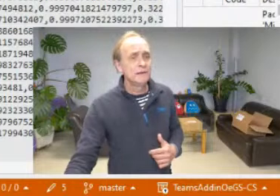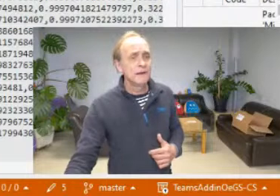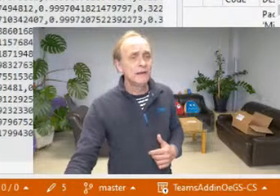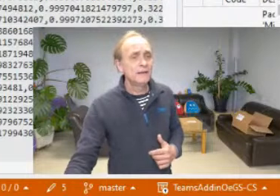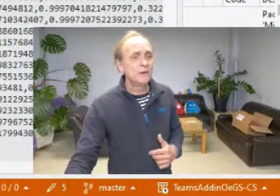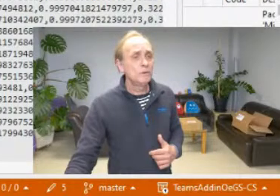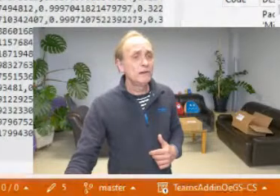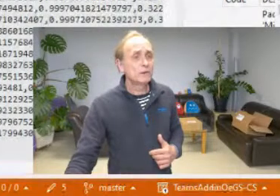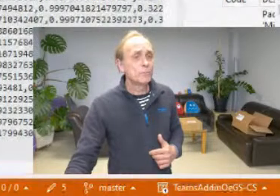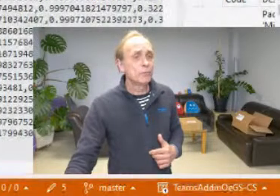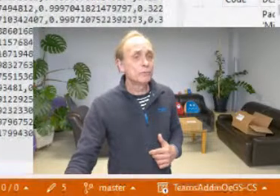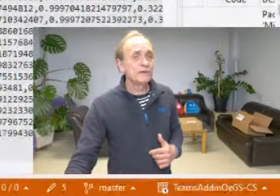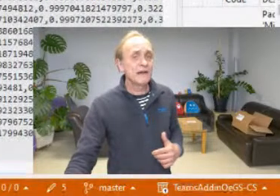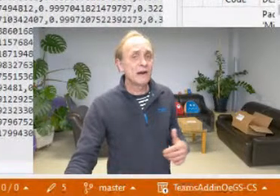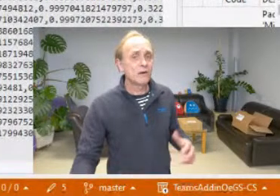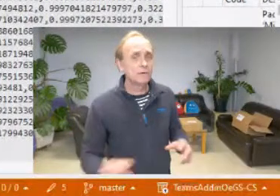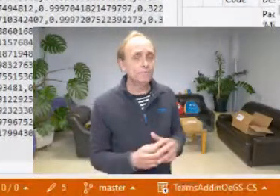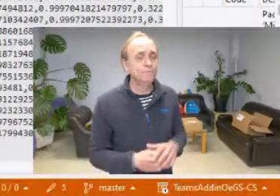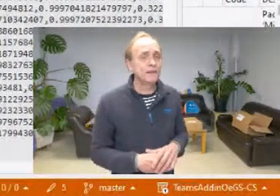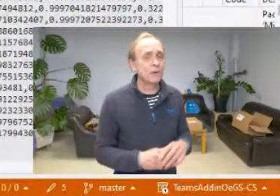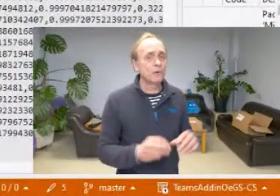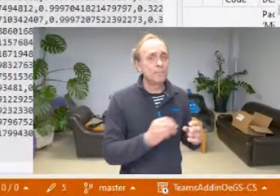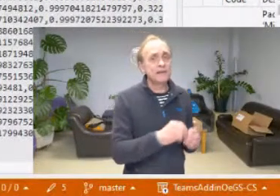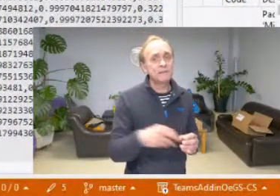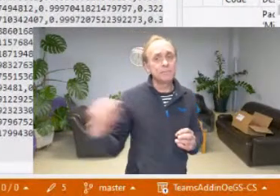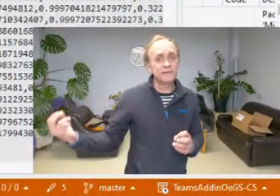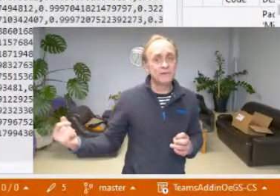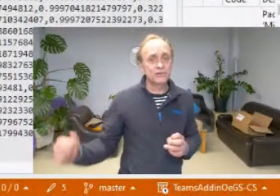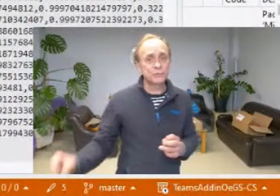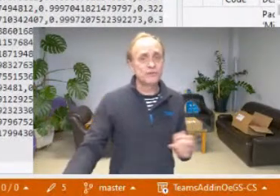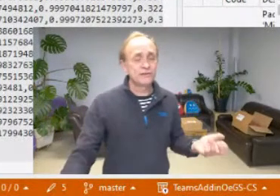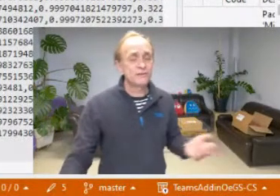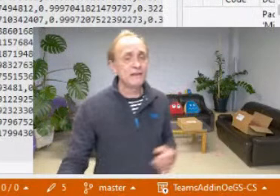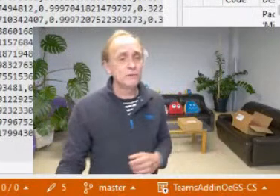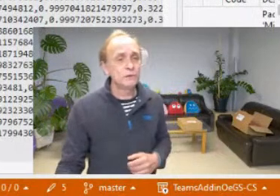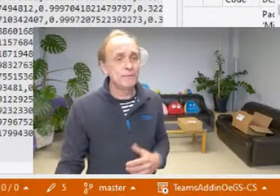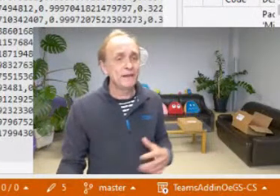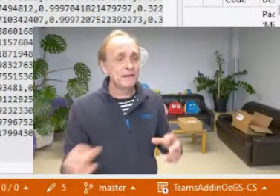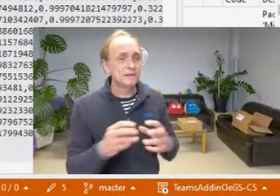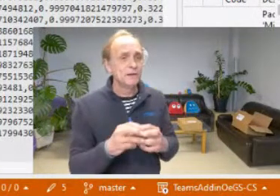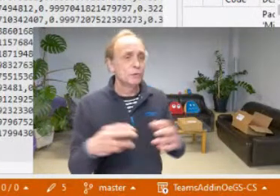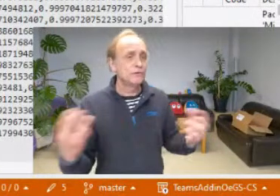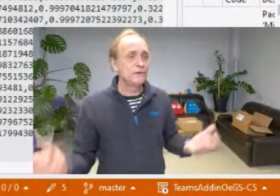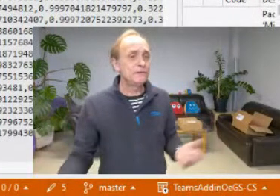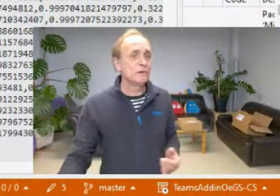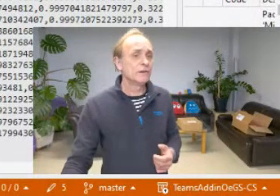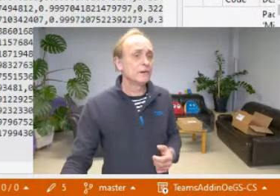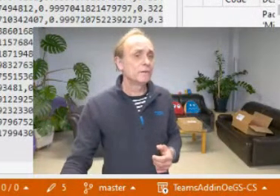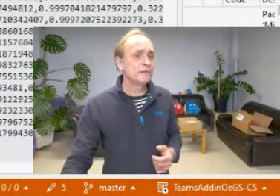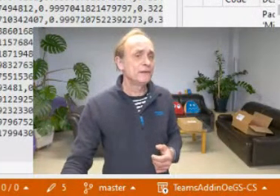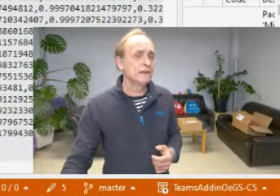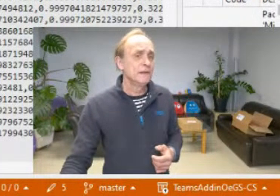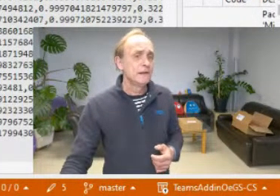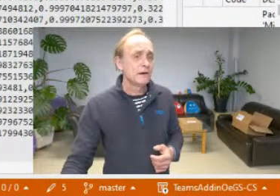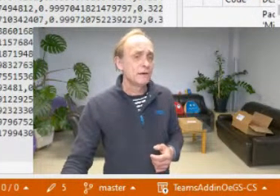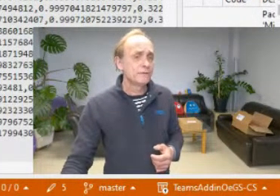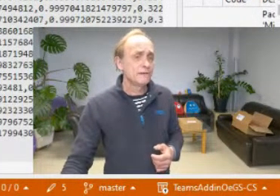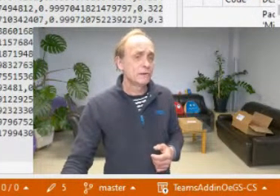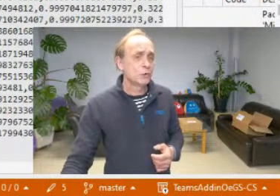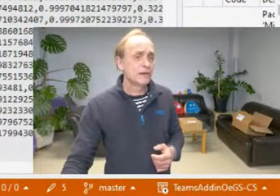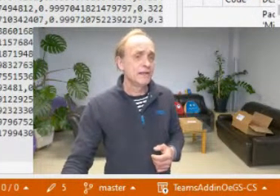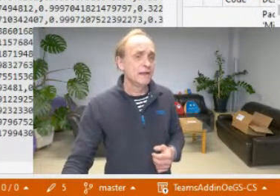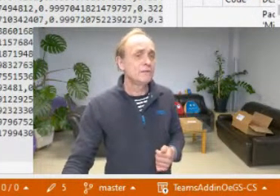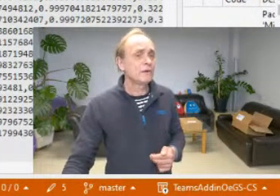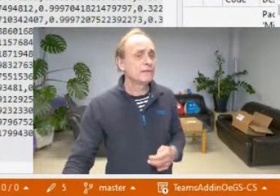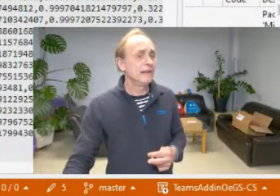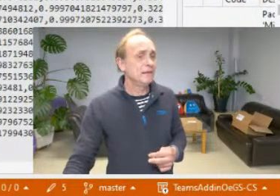there. And then we are composing our backend message, which we're sending to the backend, consisting of